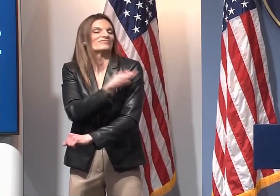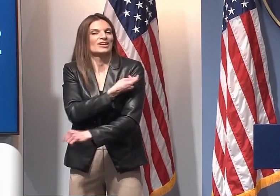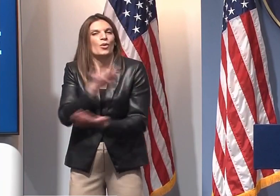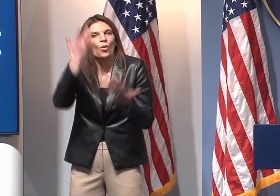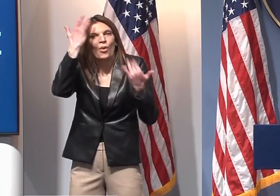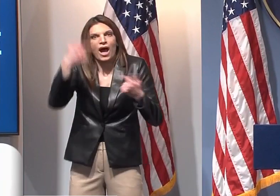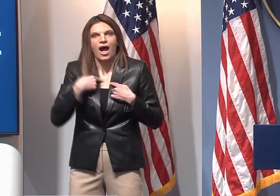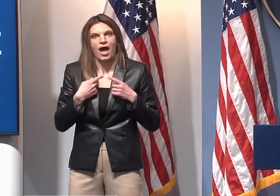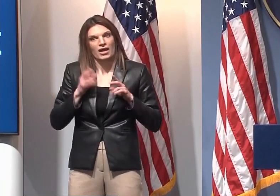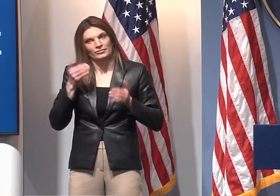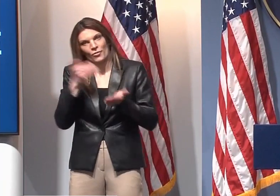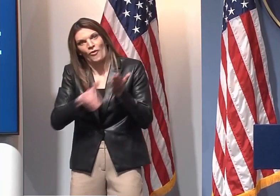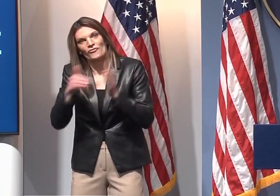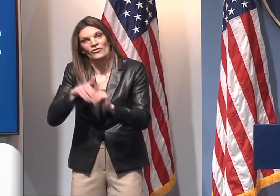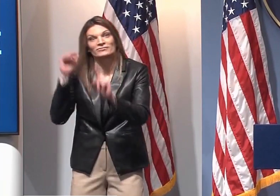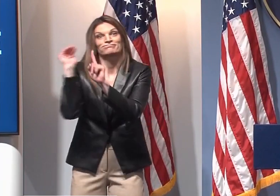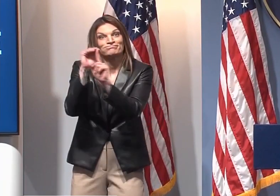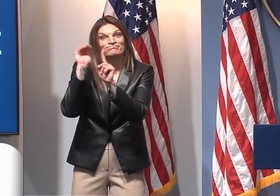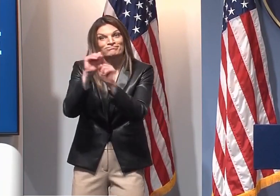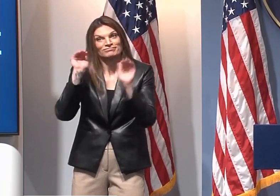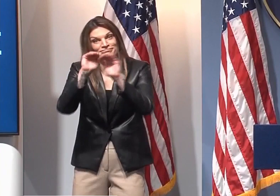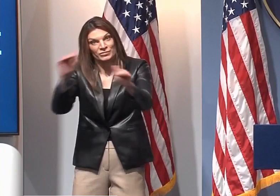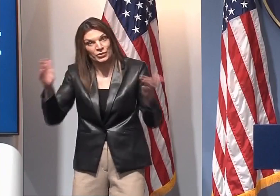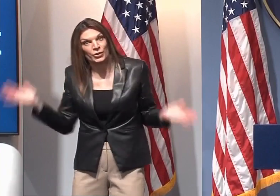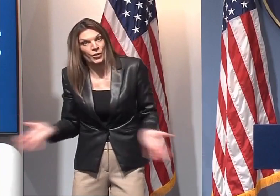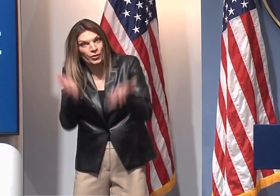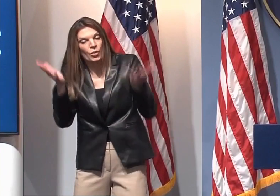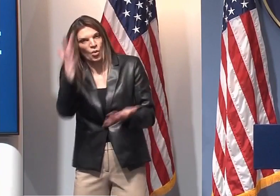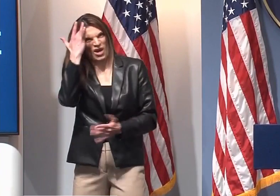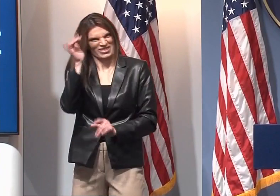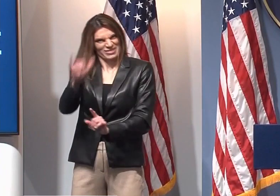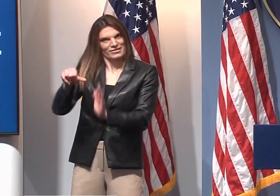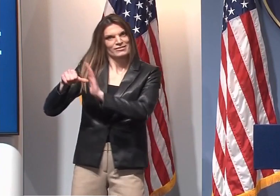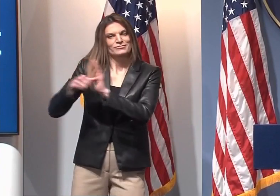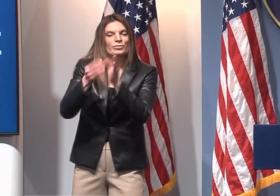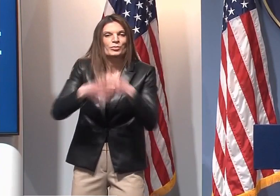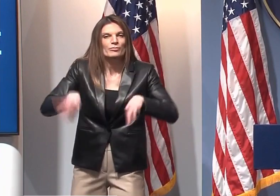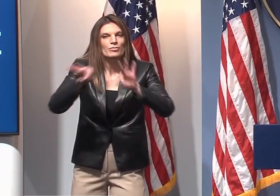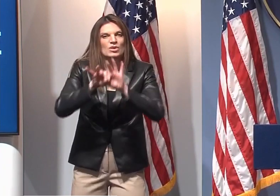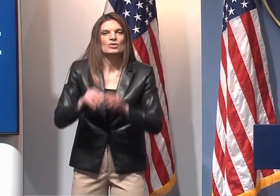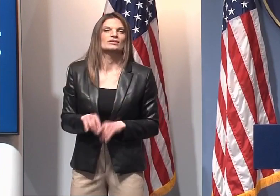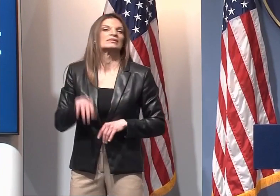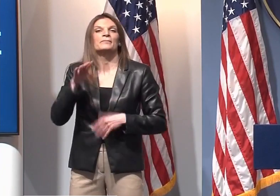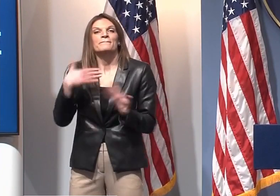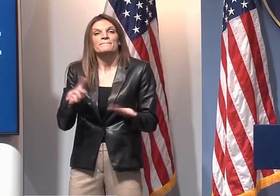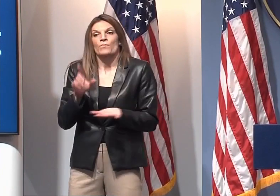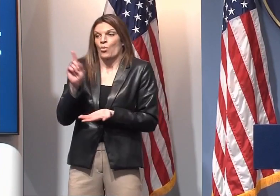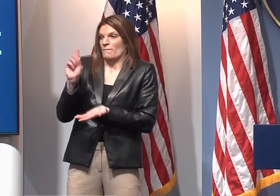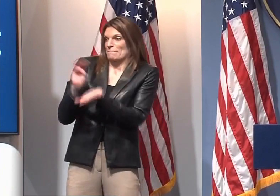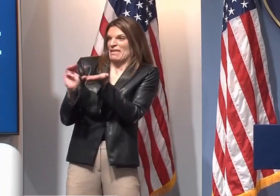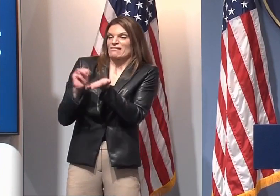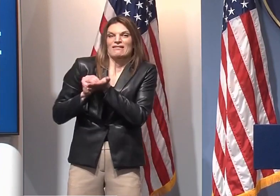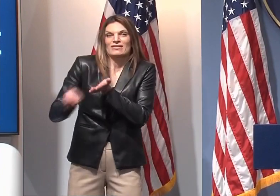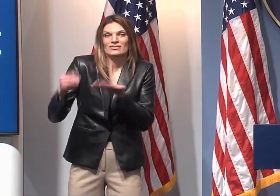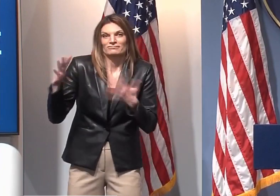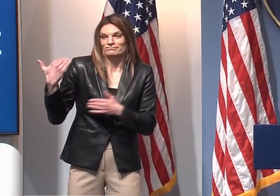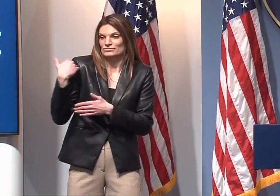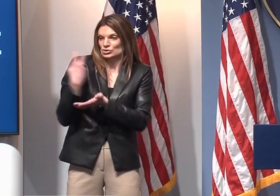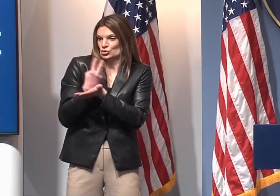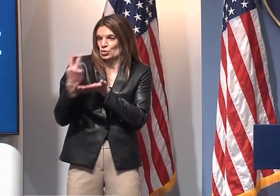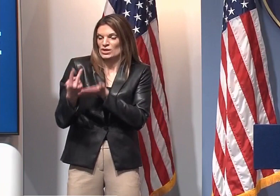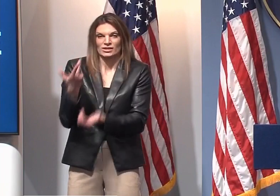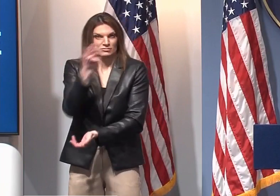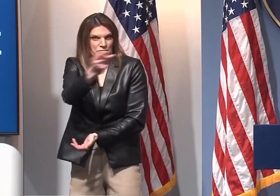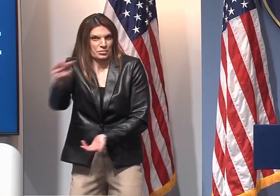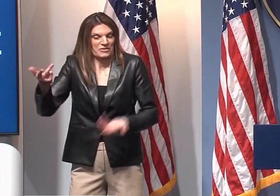Over 5.4 million shots in arms. This is no small feat, a million in just the last 2 weeks.